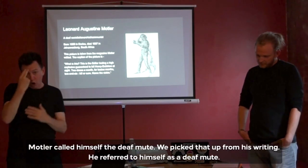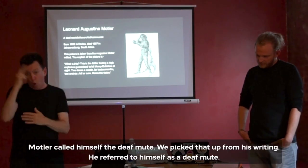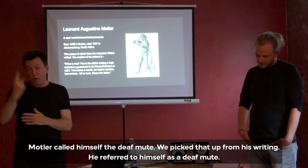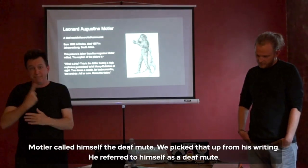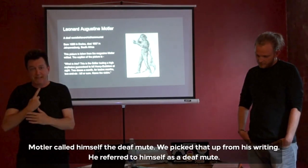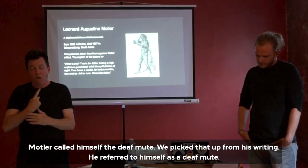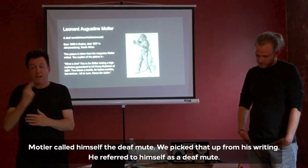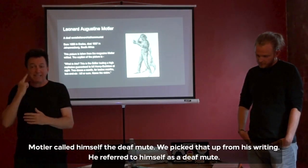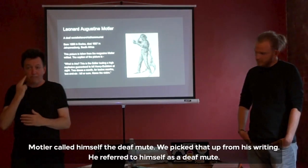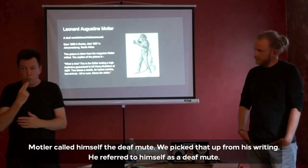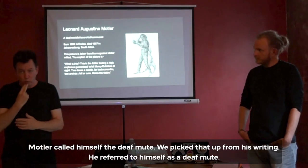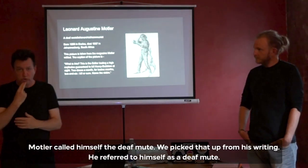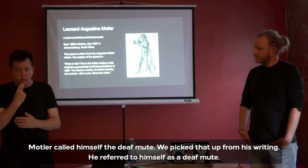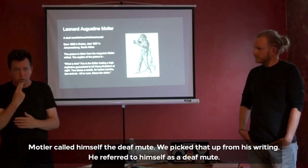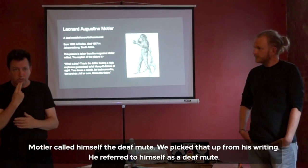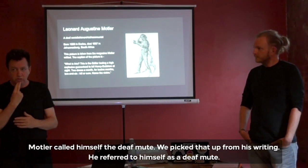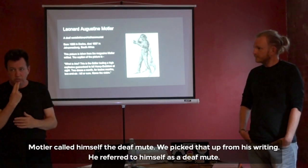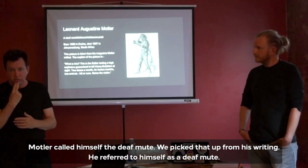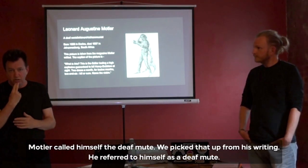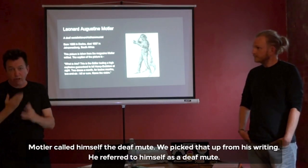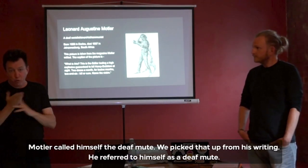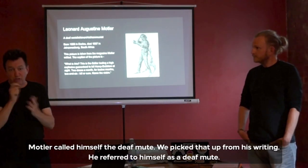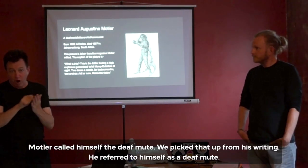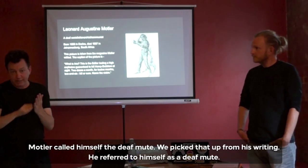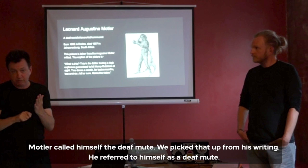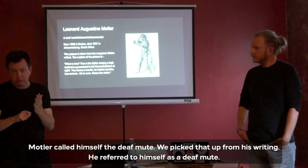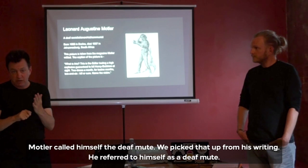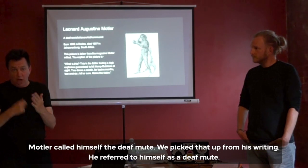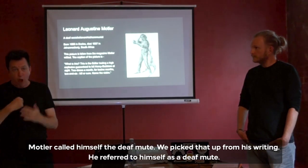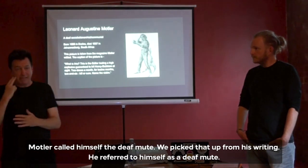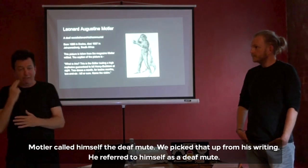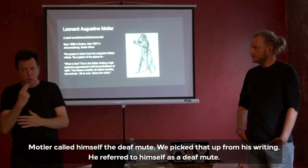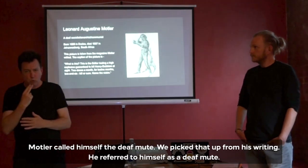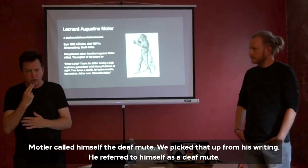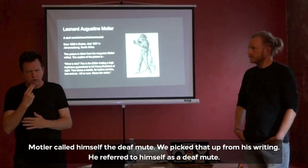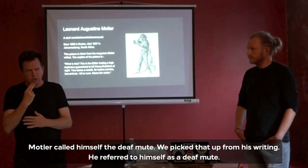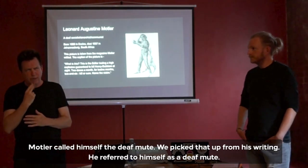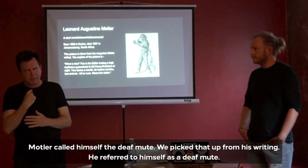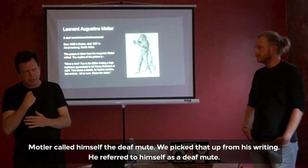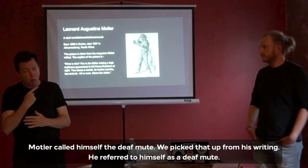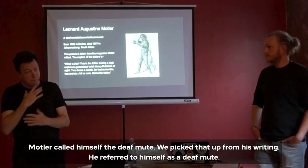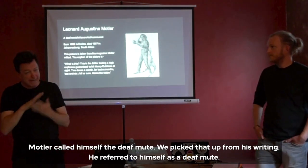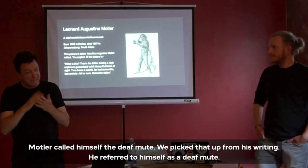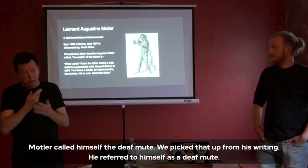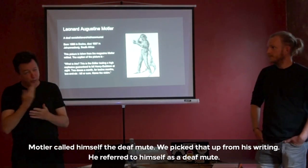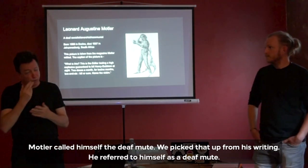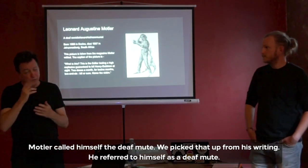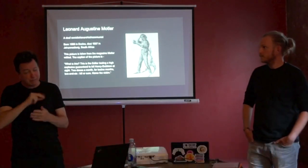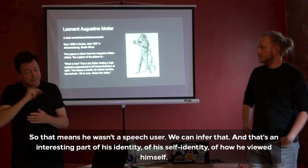Motler really called himself the deaf mute. And you pick that up from his writing, he refers to himself as deaf mute. So that